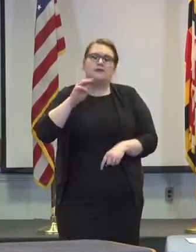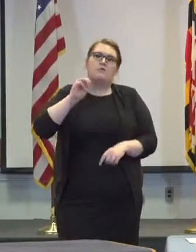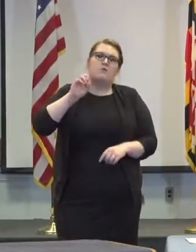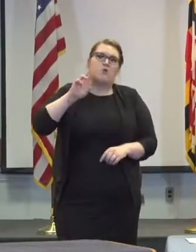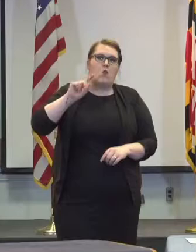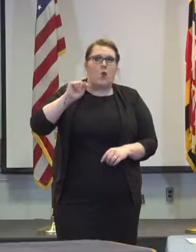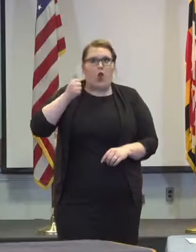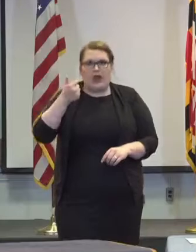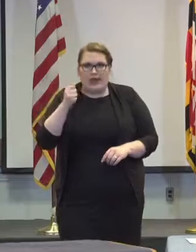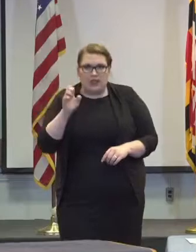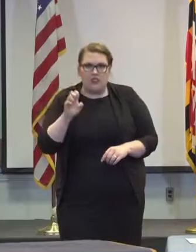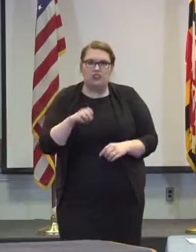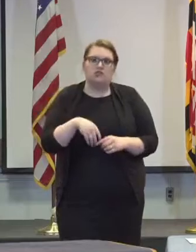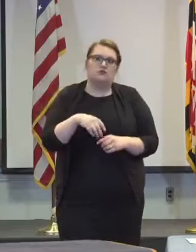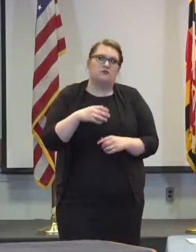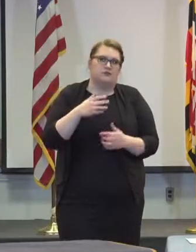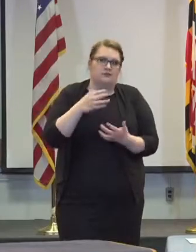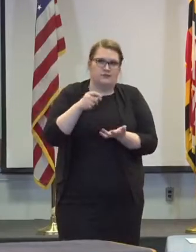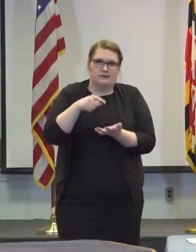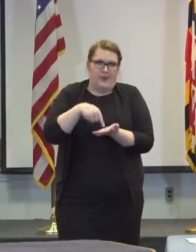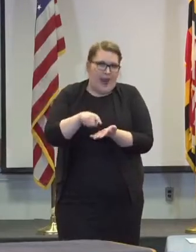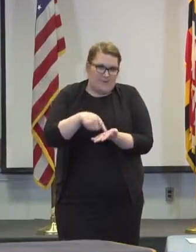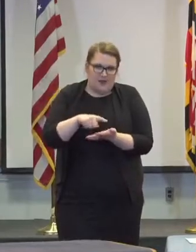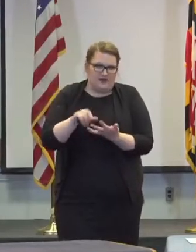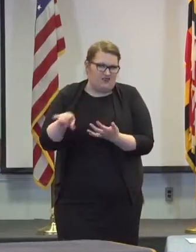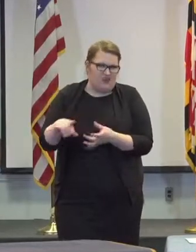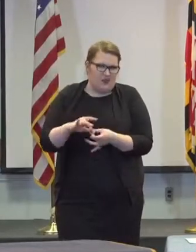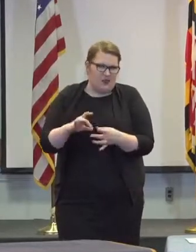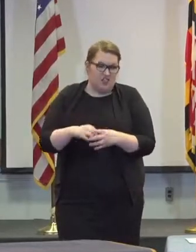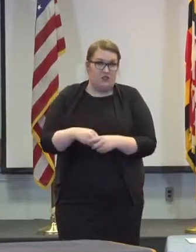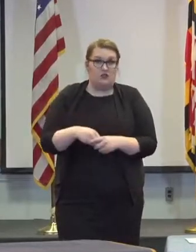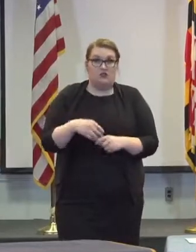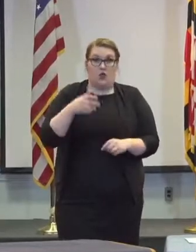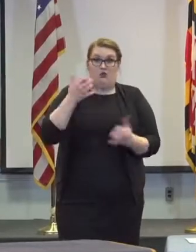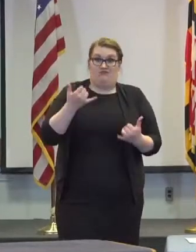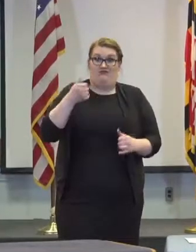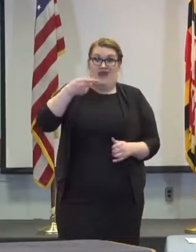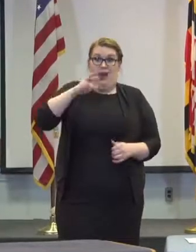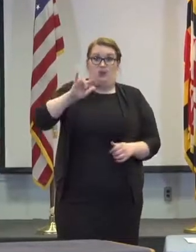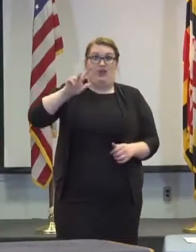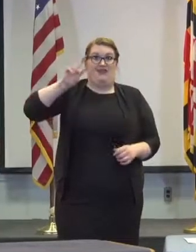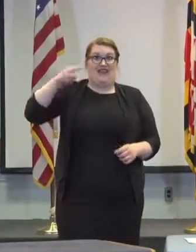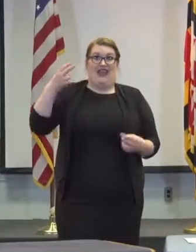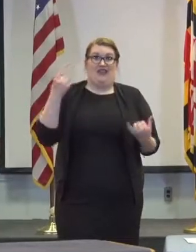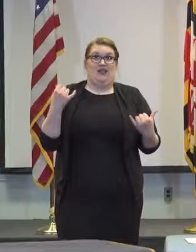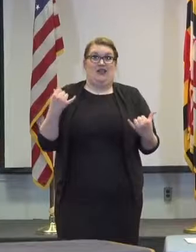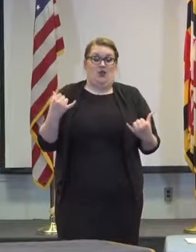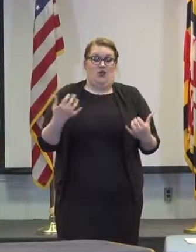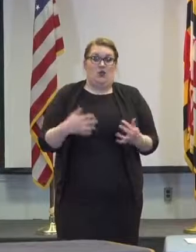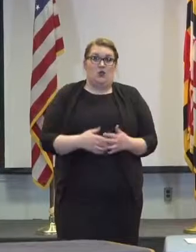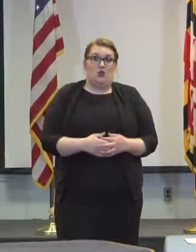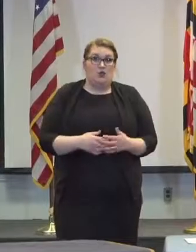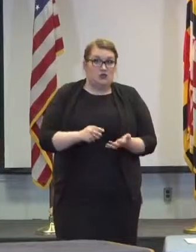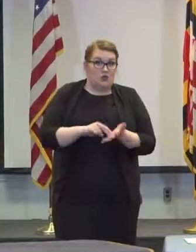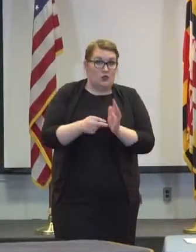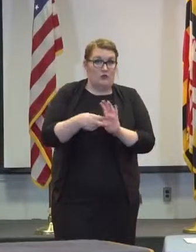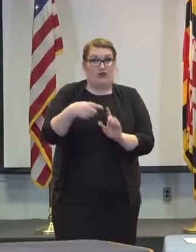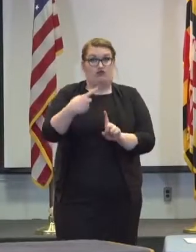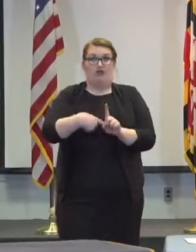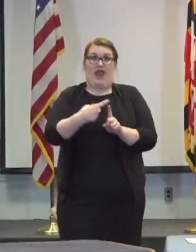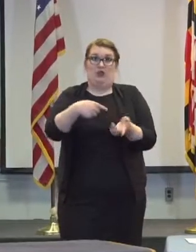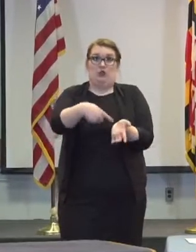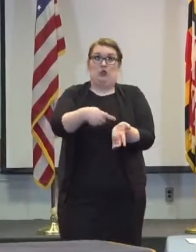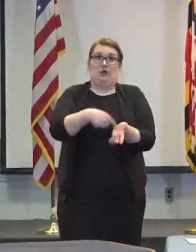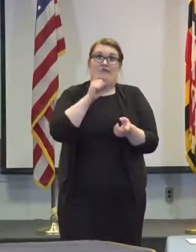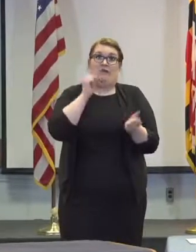you mentioned. So, you know, it is April 2nd today, so rent is due for a lot